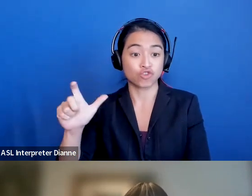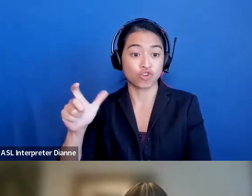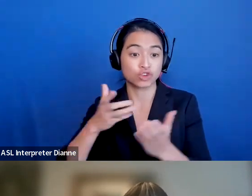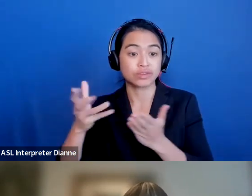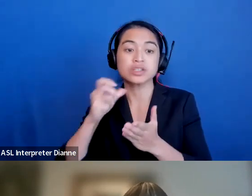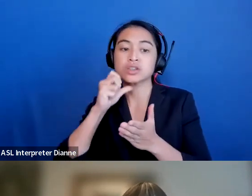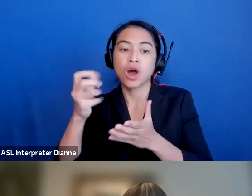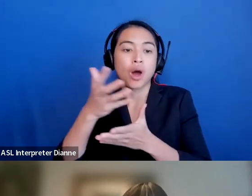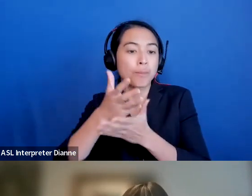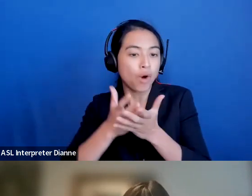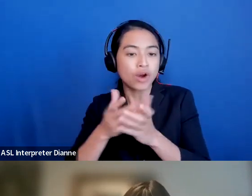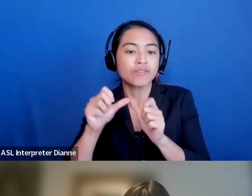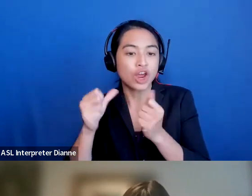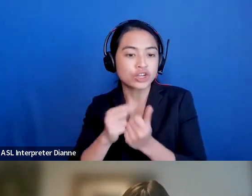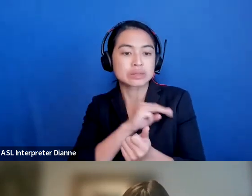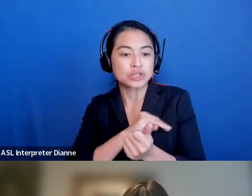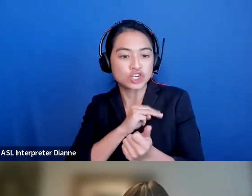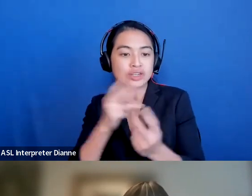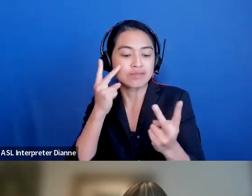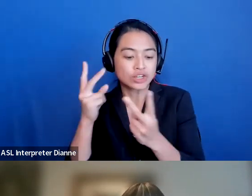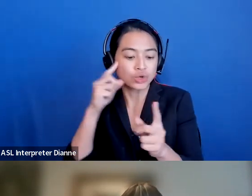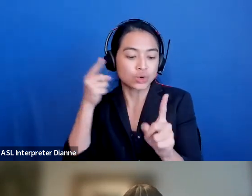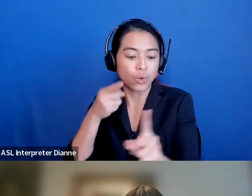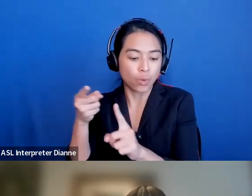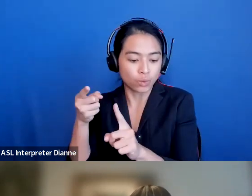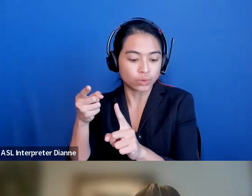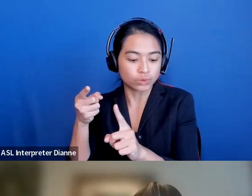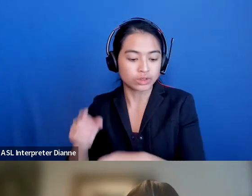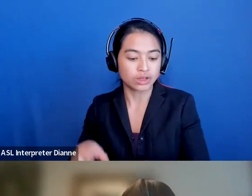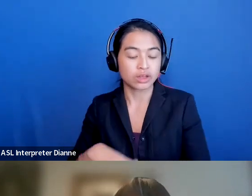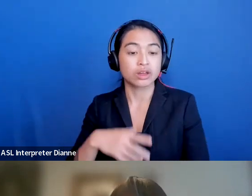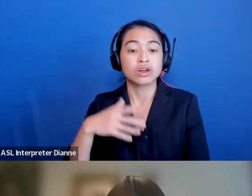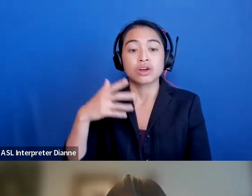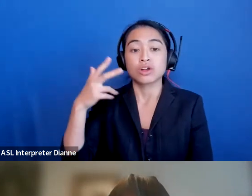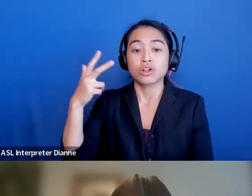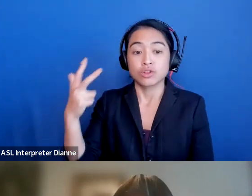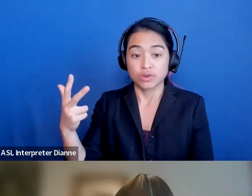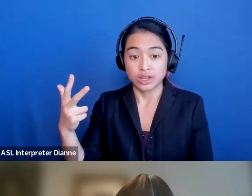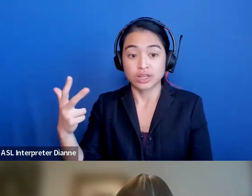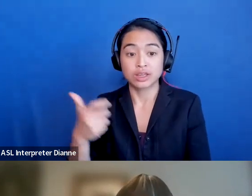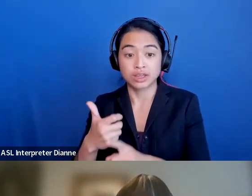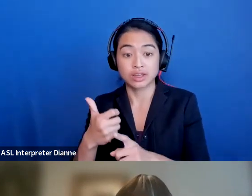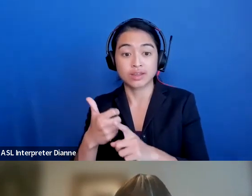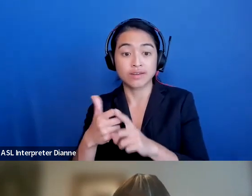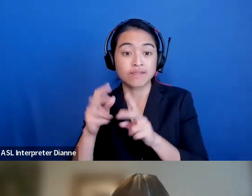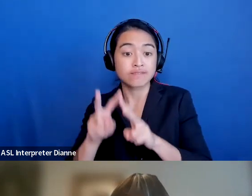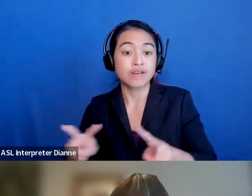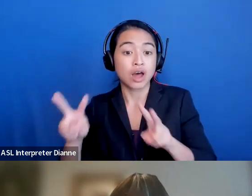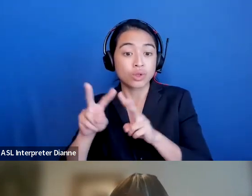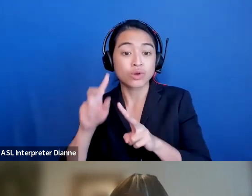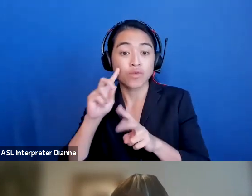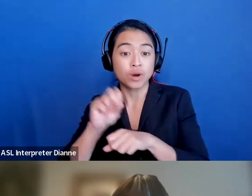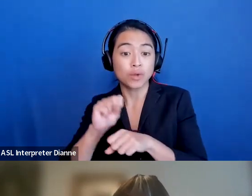of the agency mission, value, or goals. A 3 would be the value of employment and vocational services